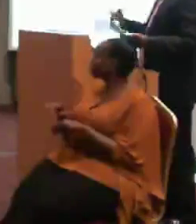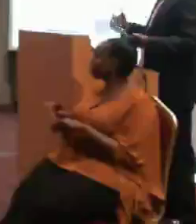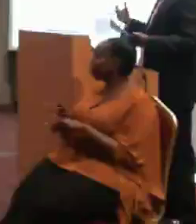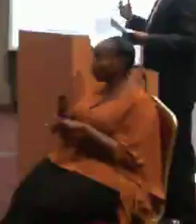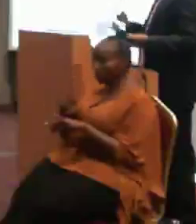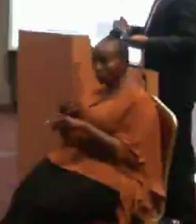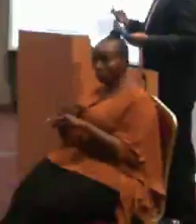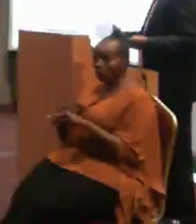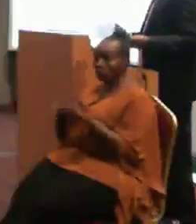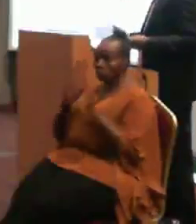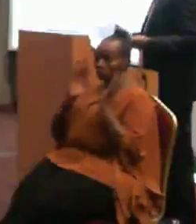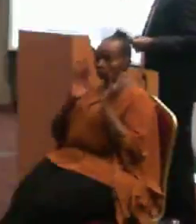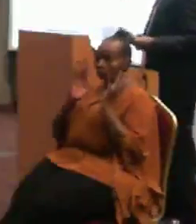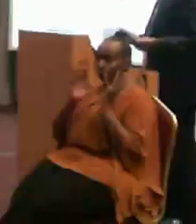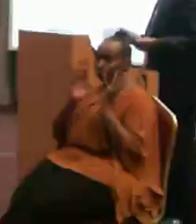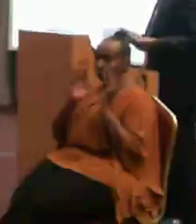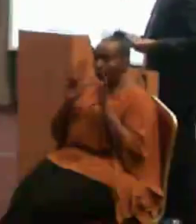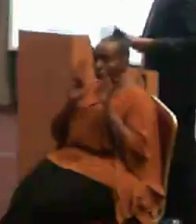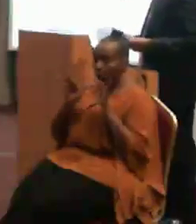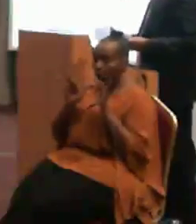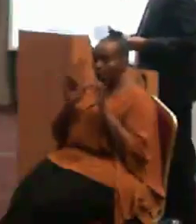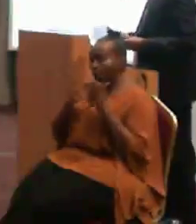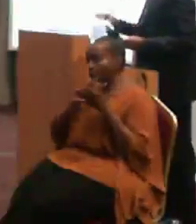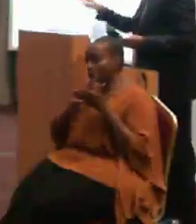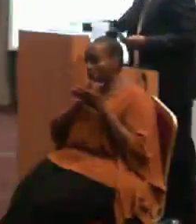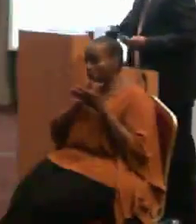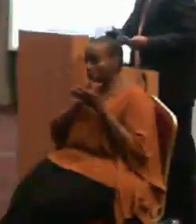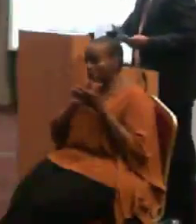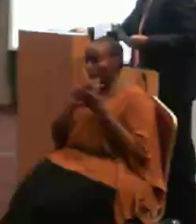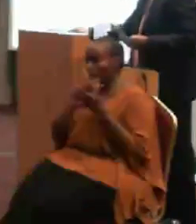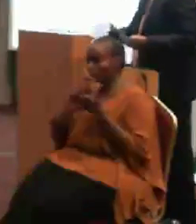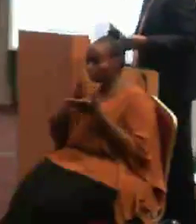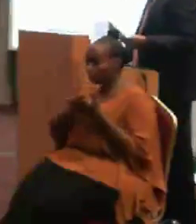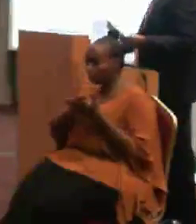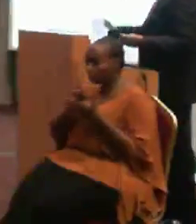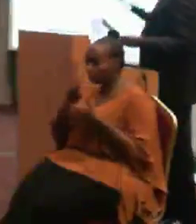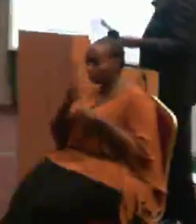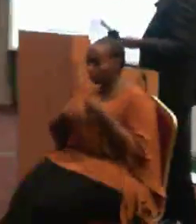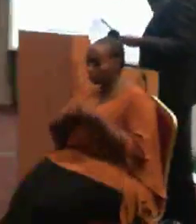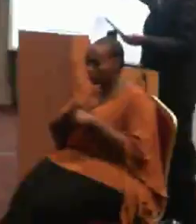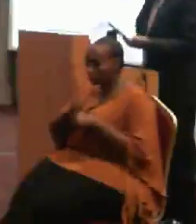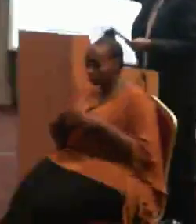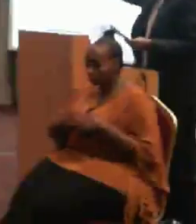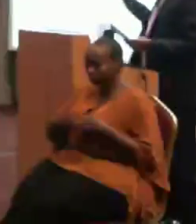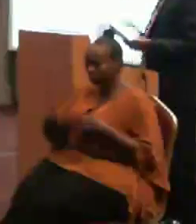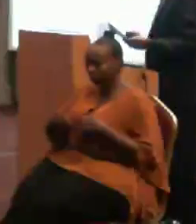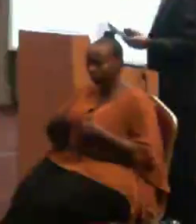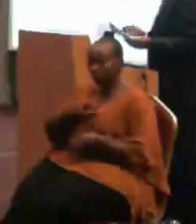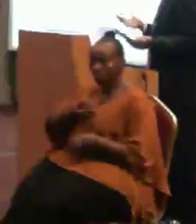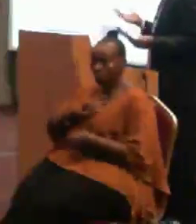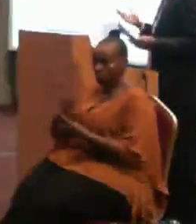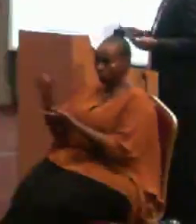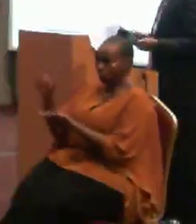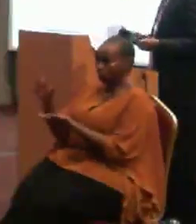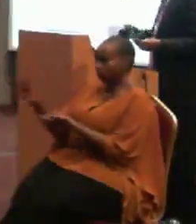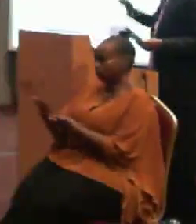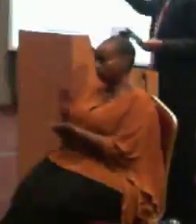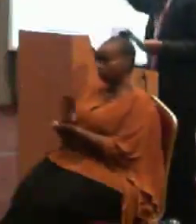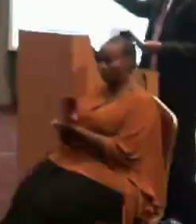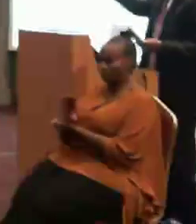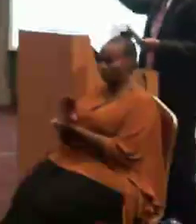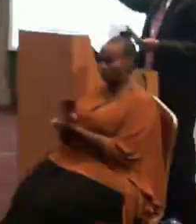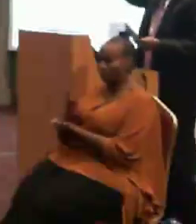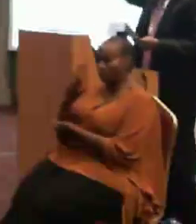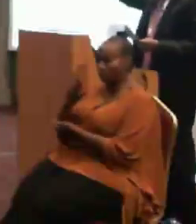reflective of people's willingness. If you're not sure that I'm going to pay you within 3 years, why would you give me money for 20 years? That's the point.